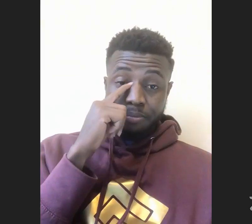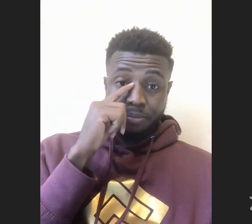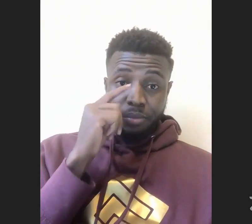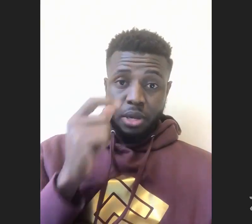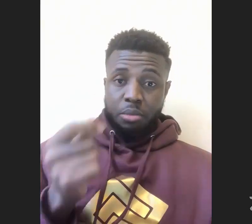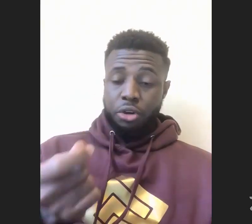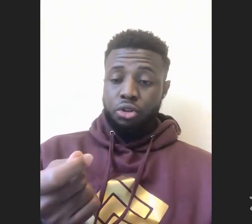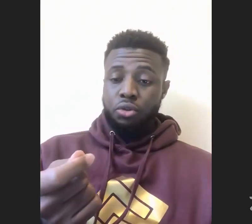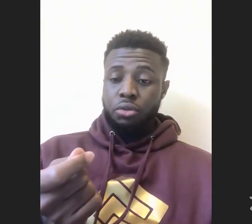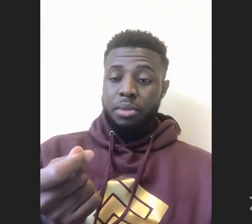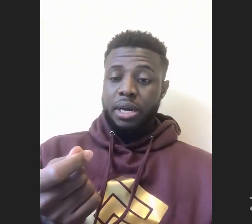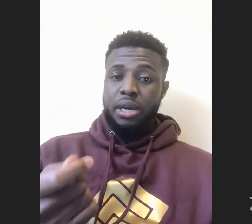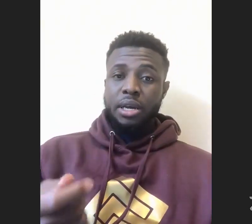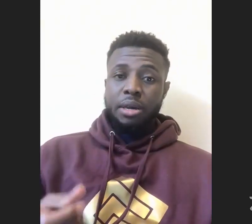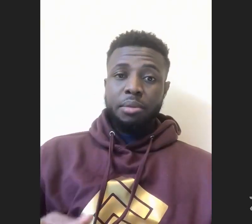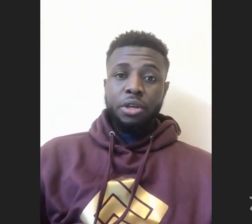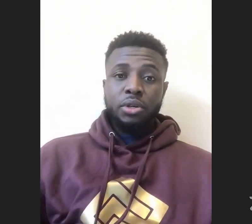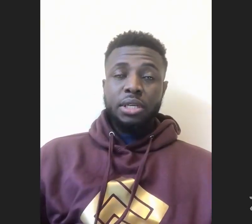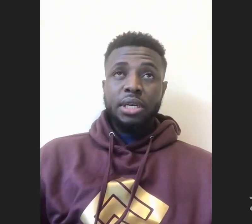example.